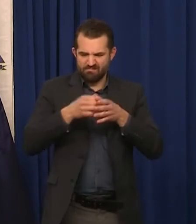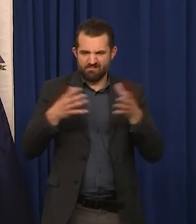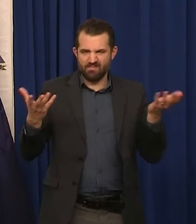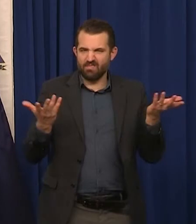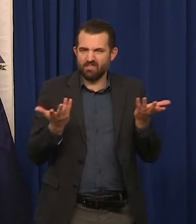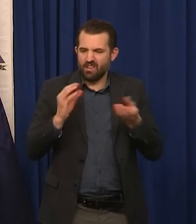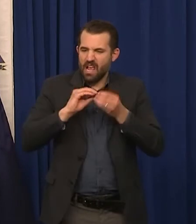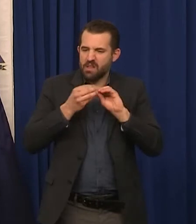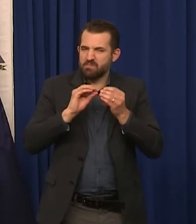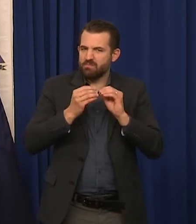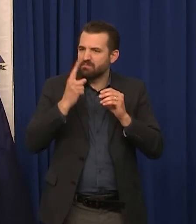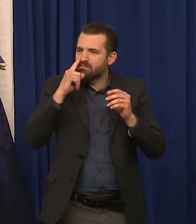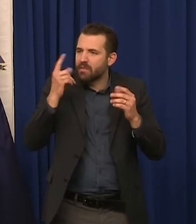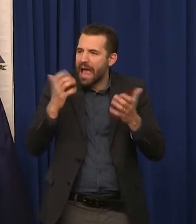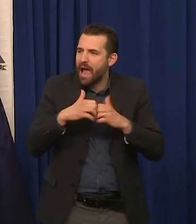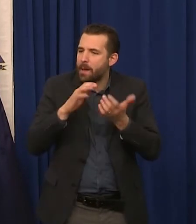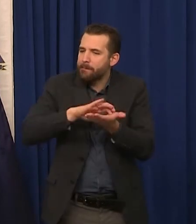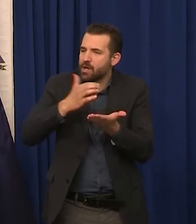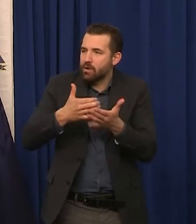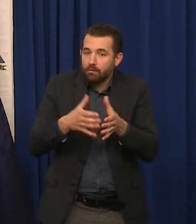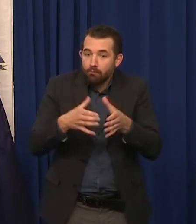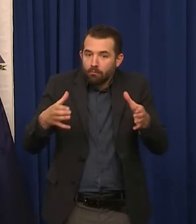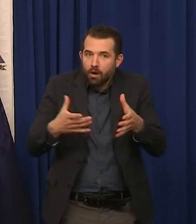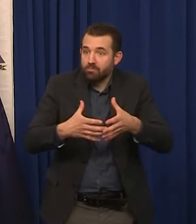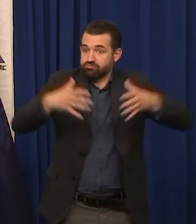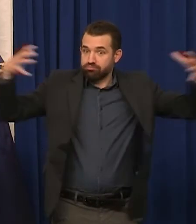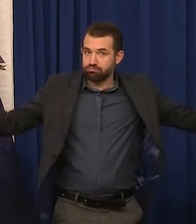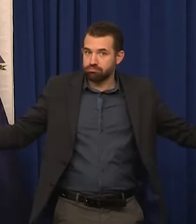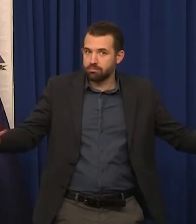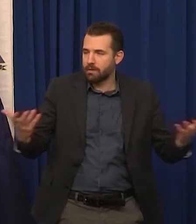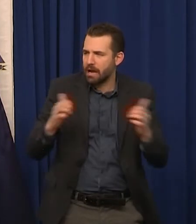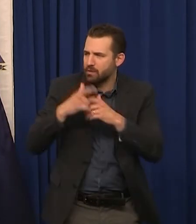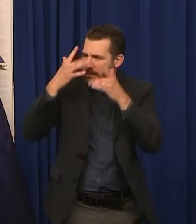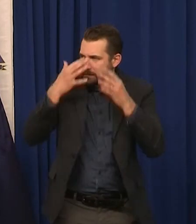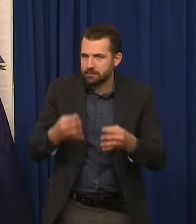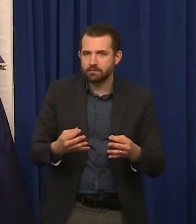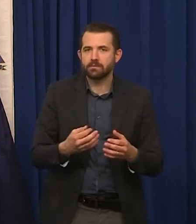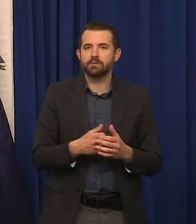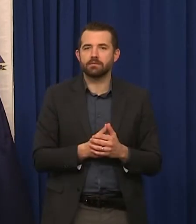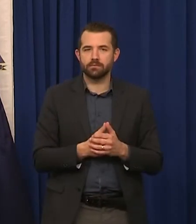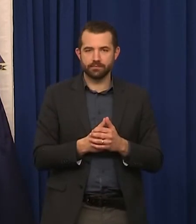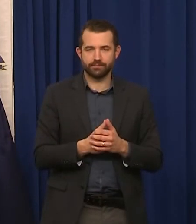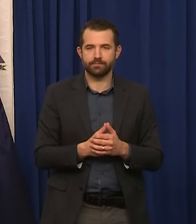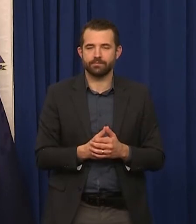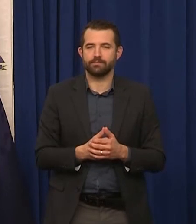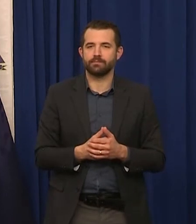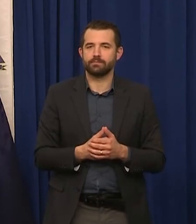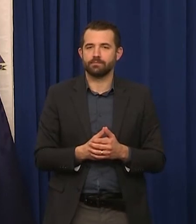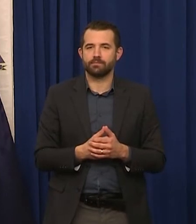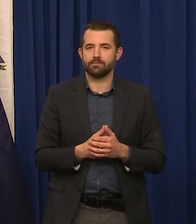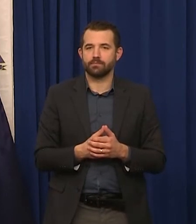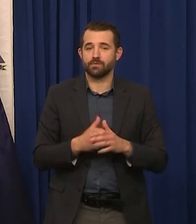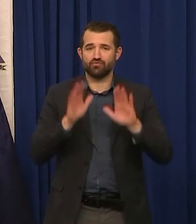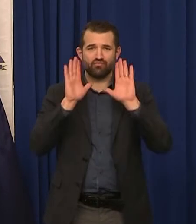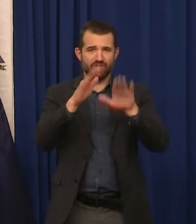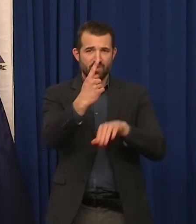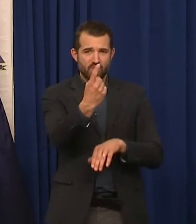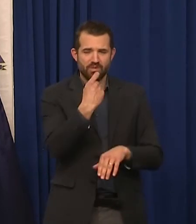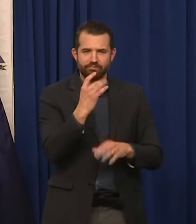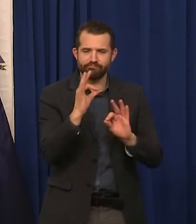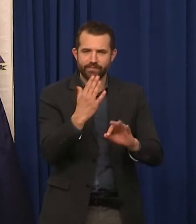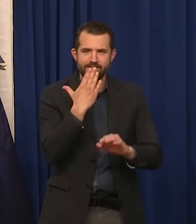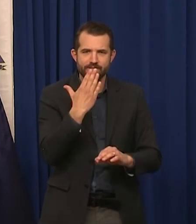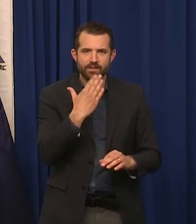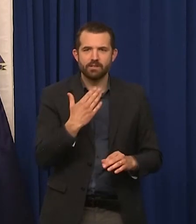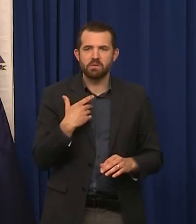of these larger decisions? Great questions, Don. The first question is around the timeline that we might